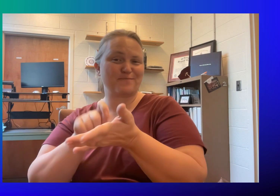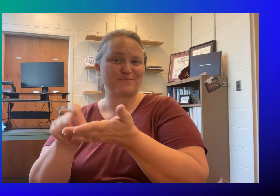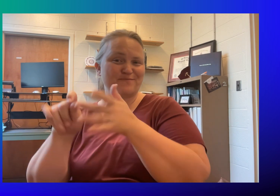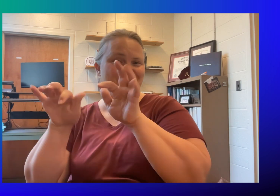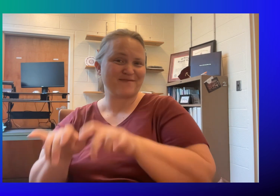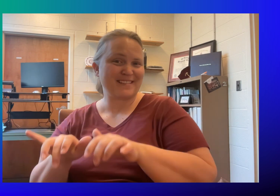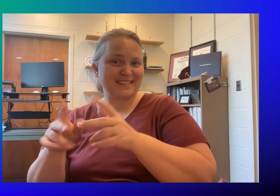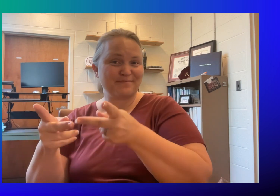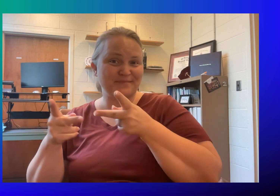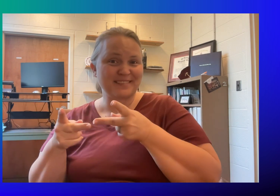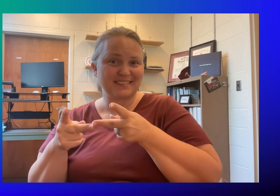sites.